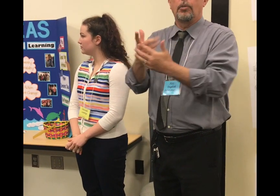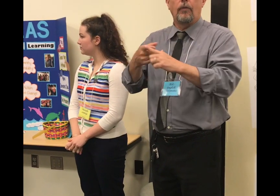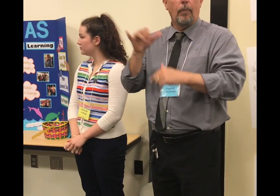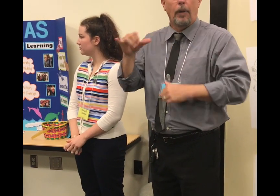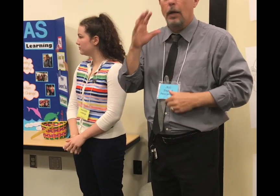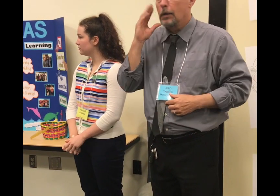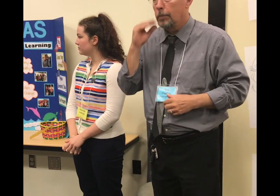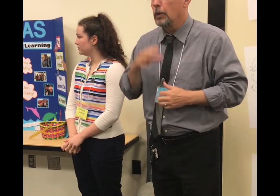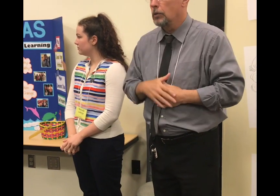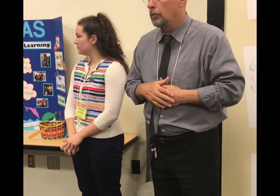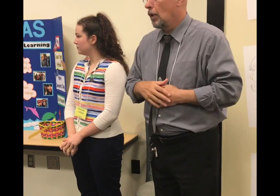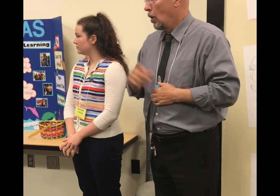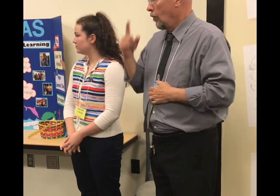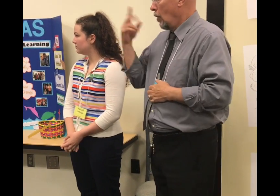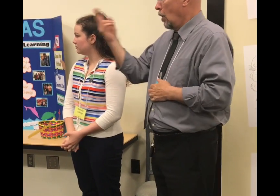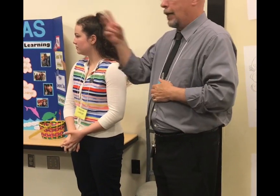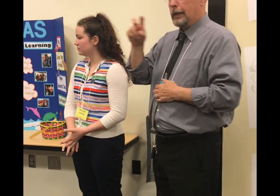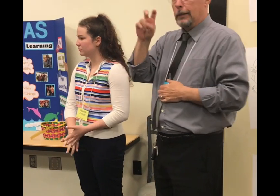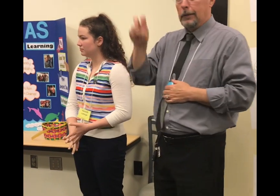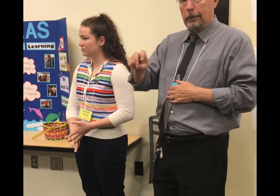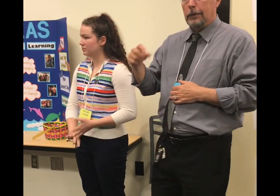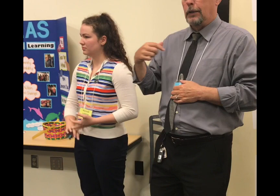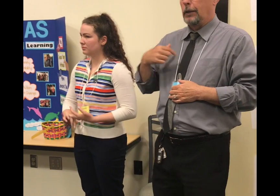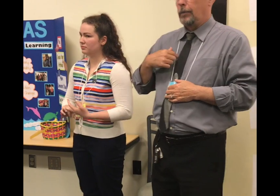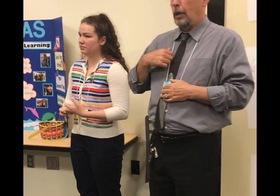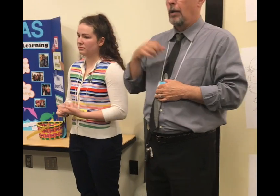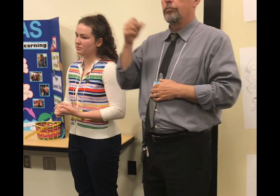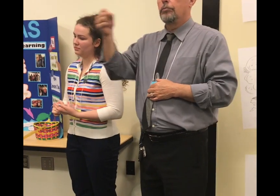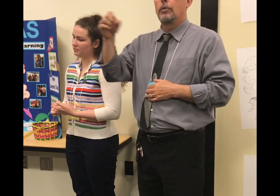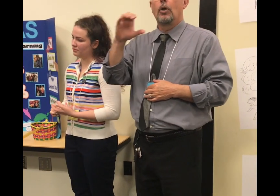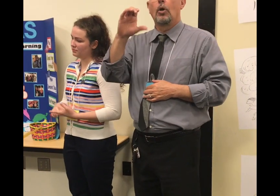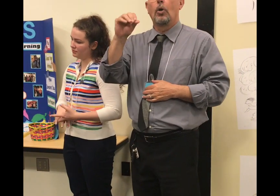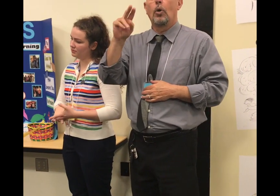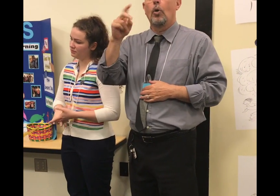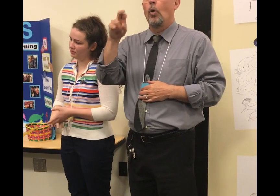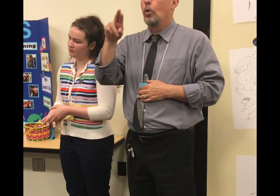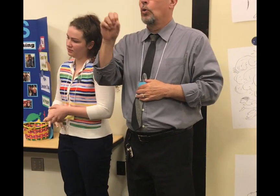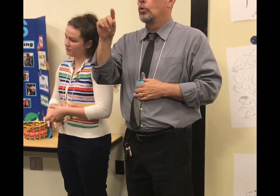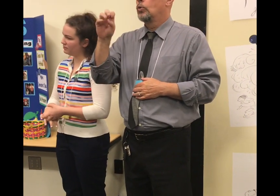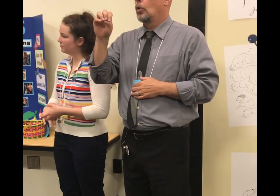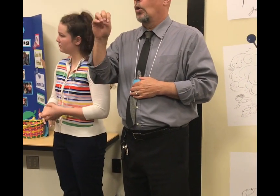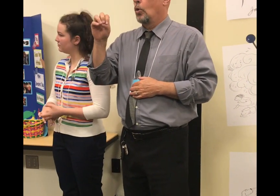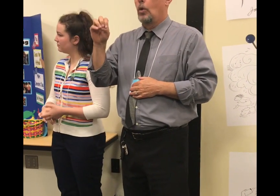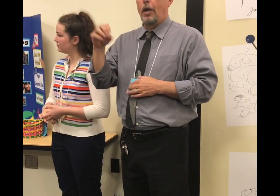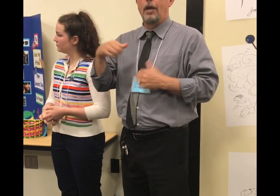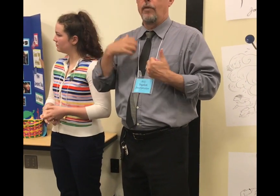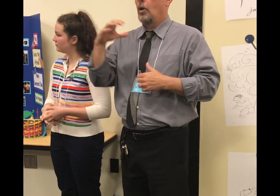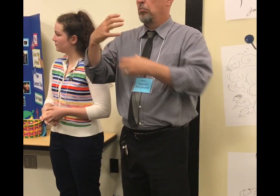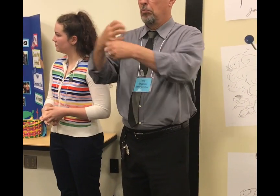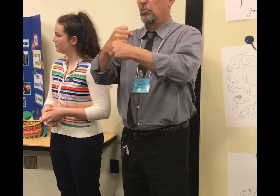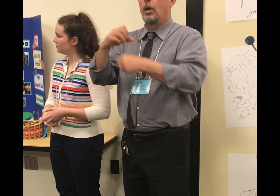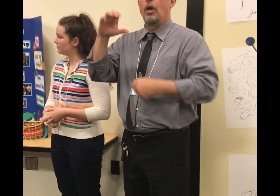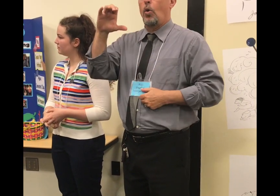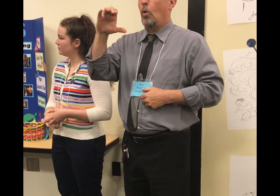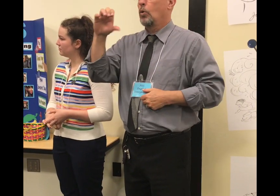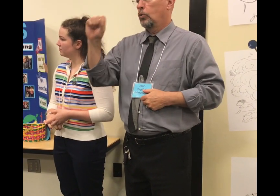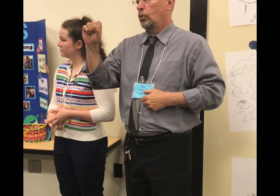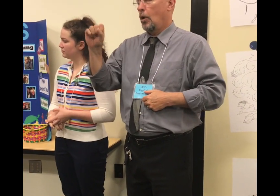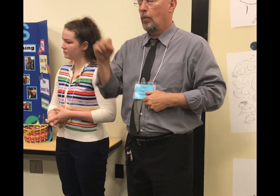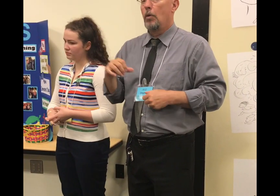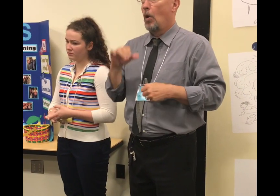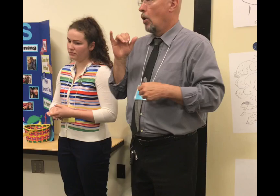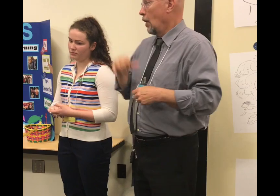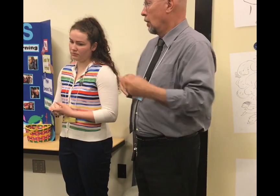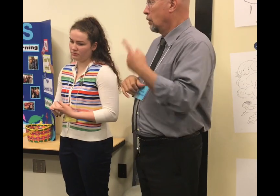experience. For Izzy and I, we were placed at Cornerstone Supported Living, and a lot of this learning and